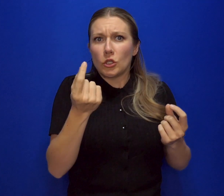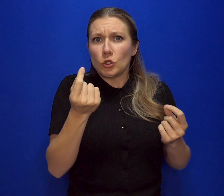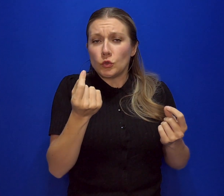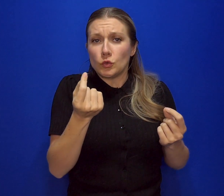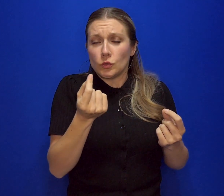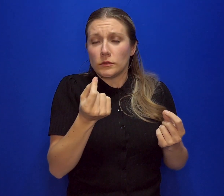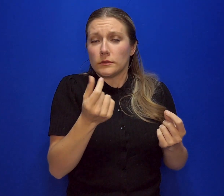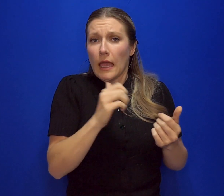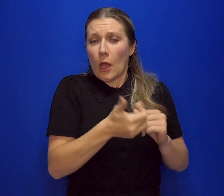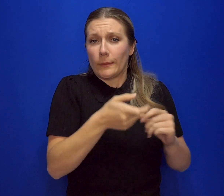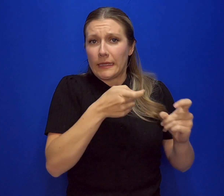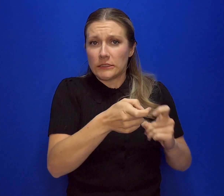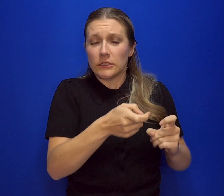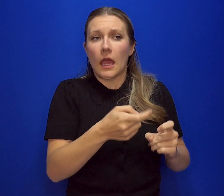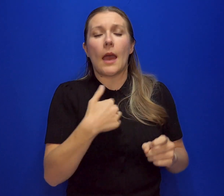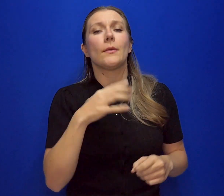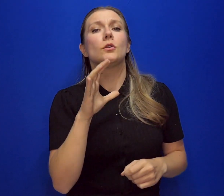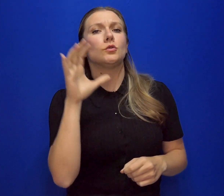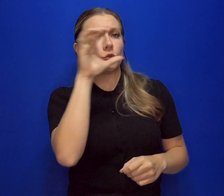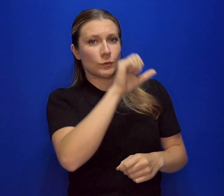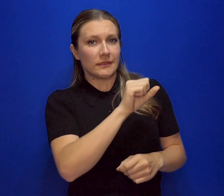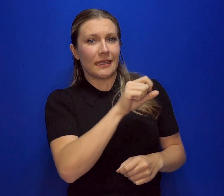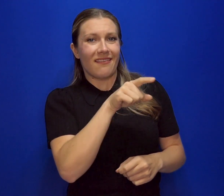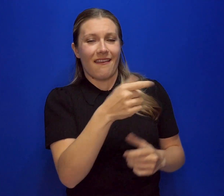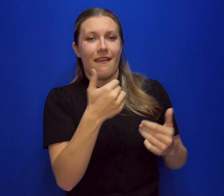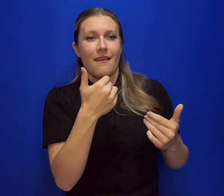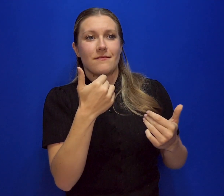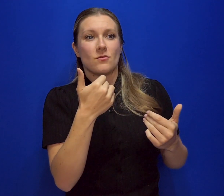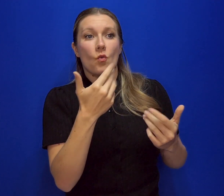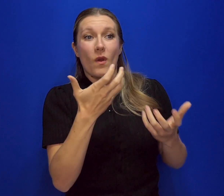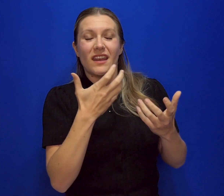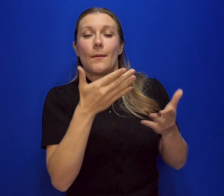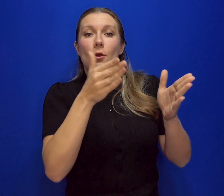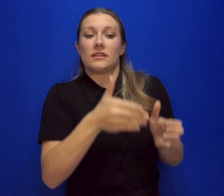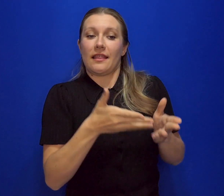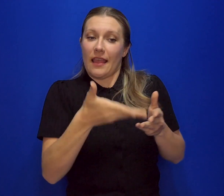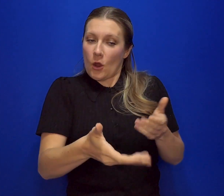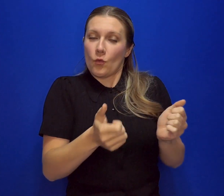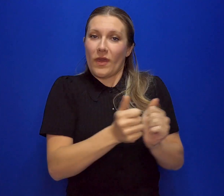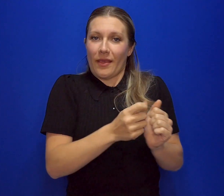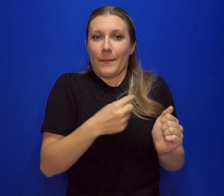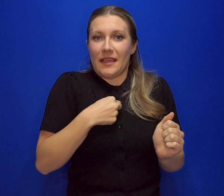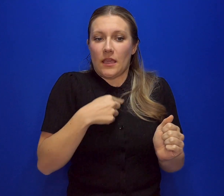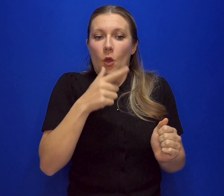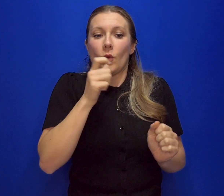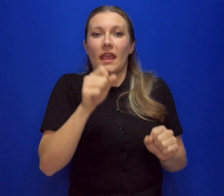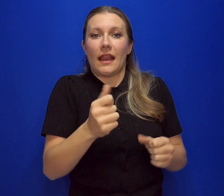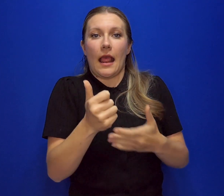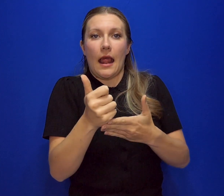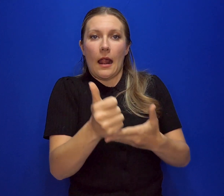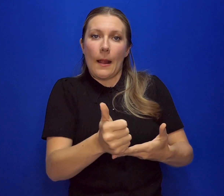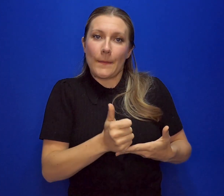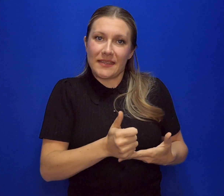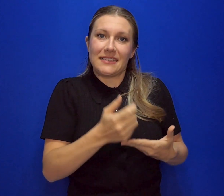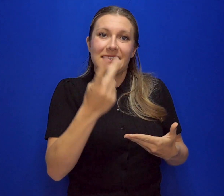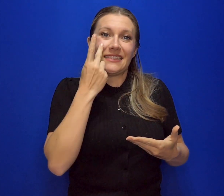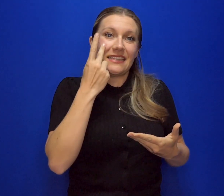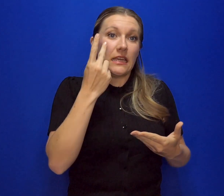it with, I'm assuming, the idea that there was somebody there with me and that they could help me see